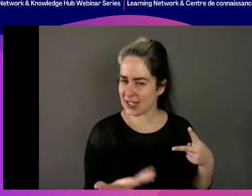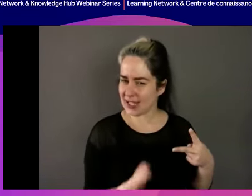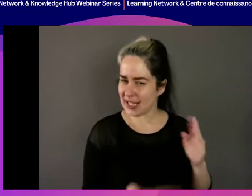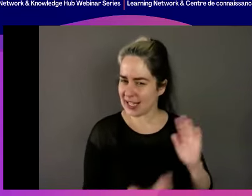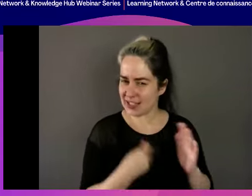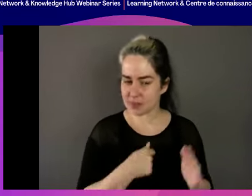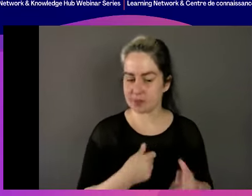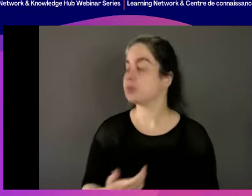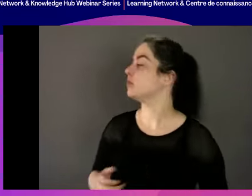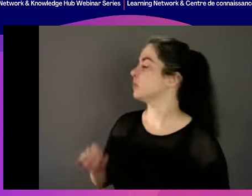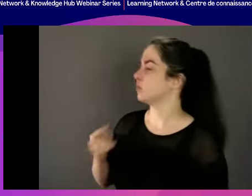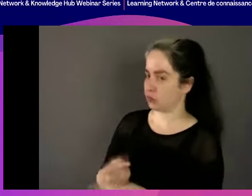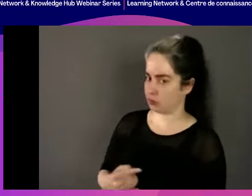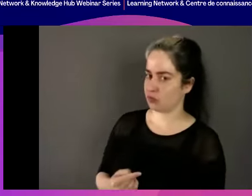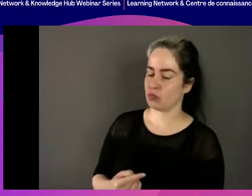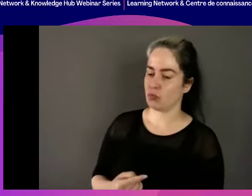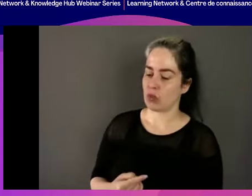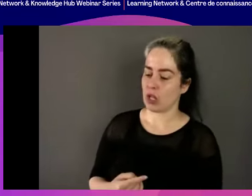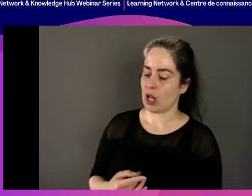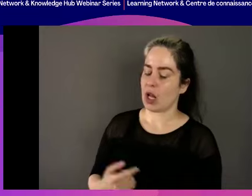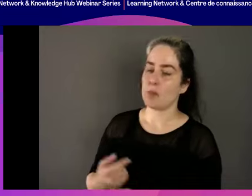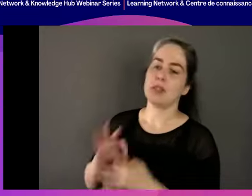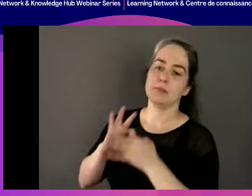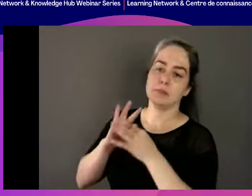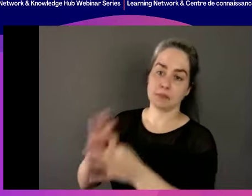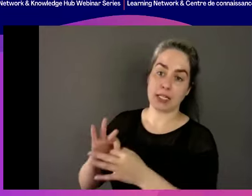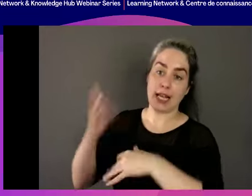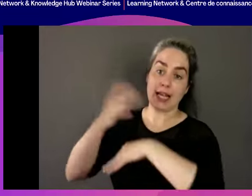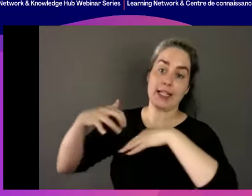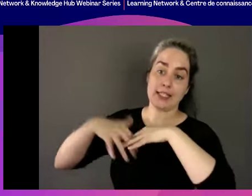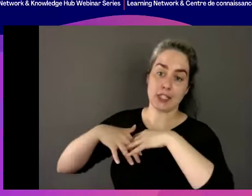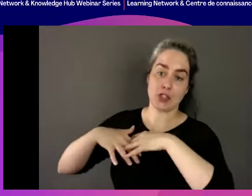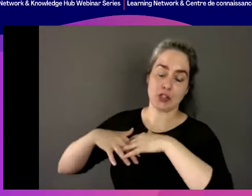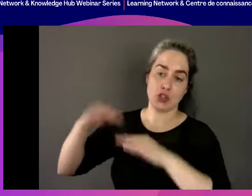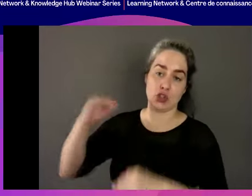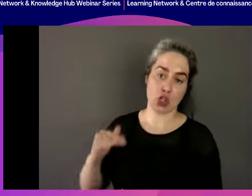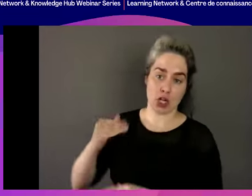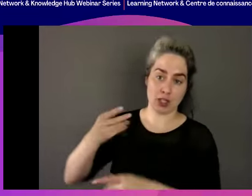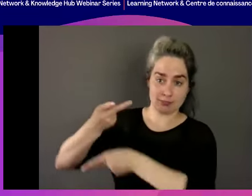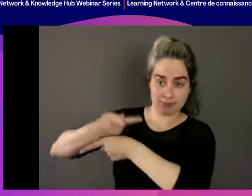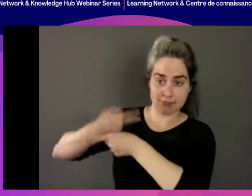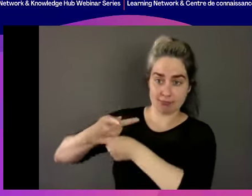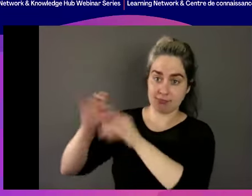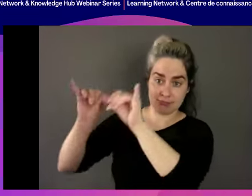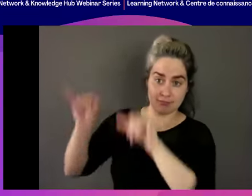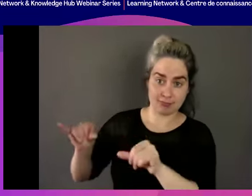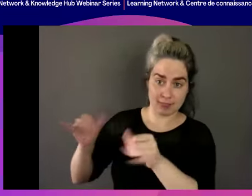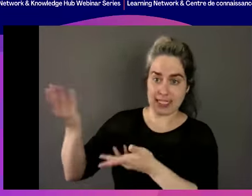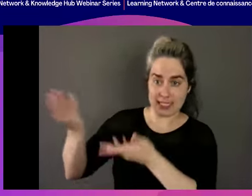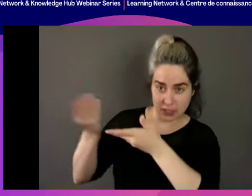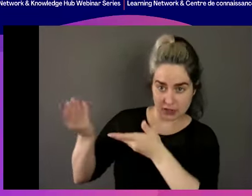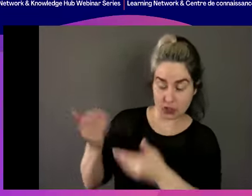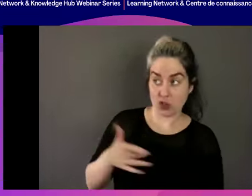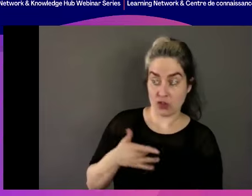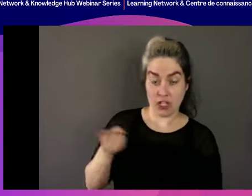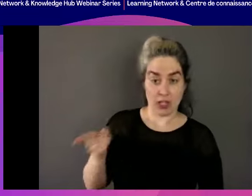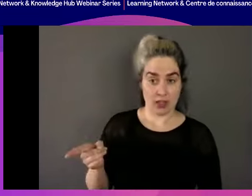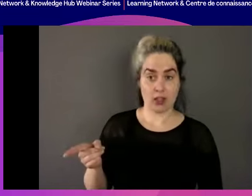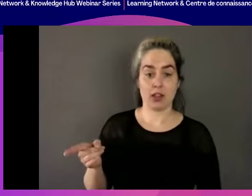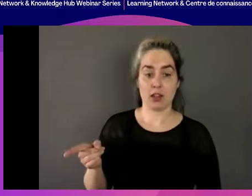is having to do with Indigenous child welfare services. Do you think that these are contributing